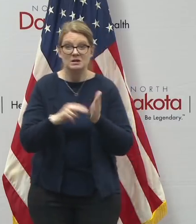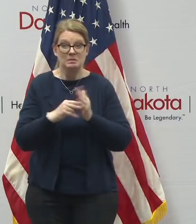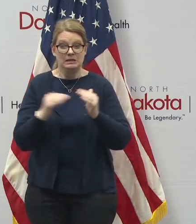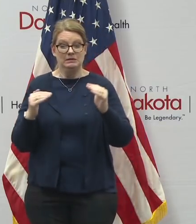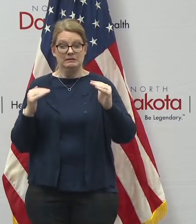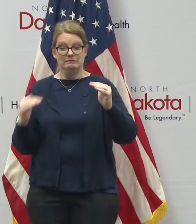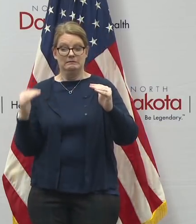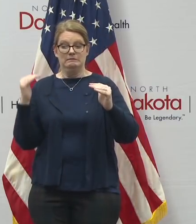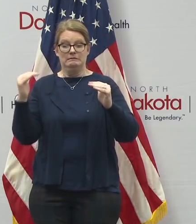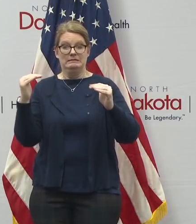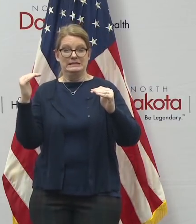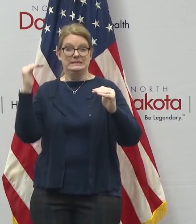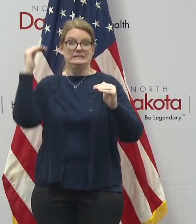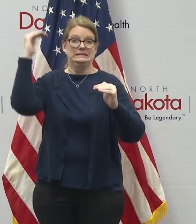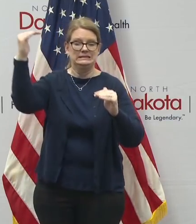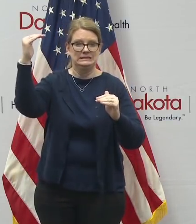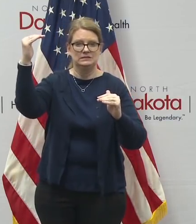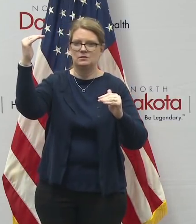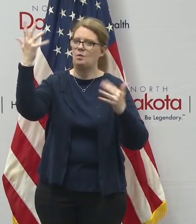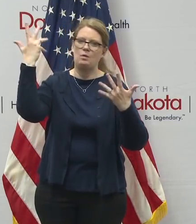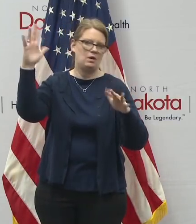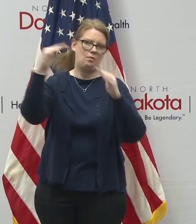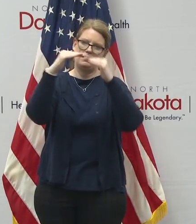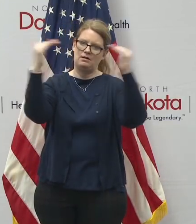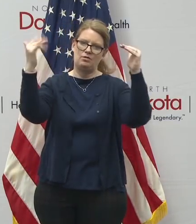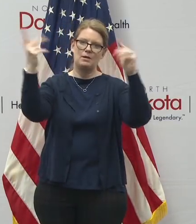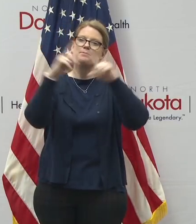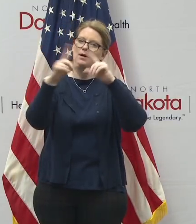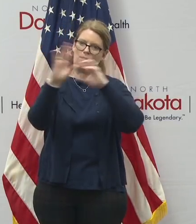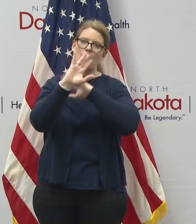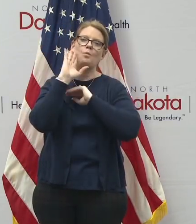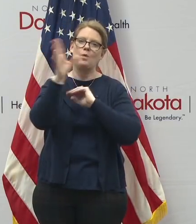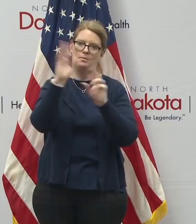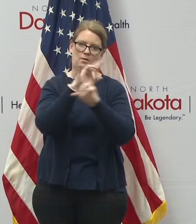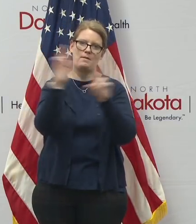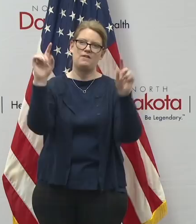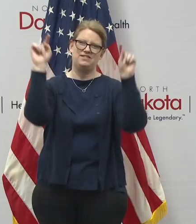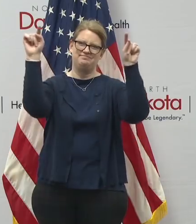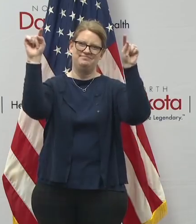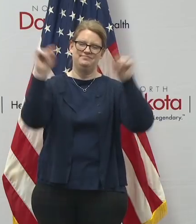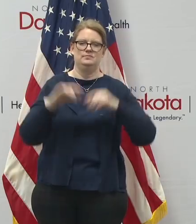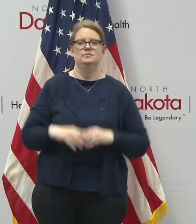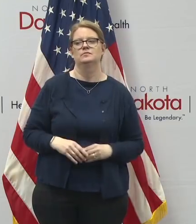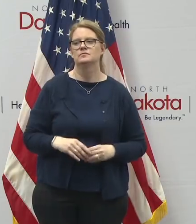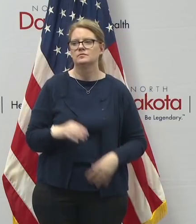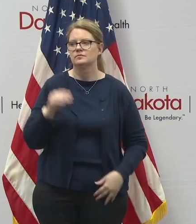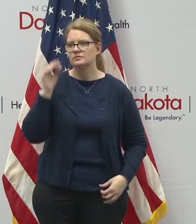our job to prepare for the worst, so we'll keep doing that as well.